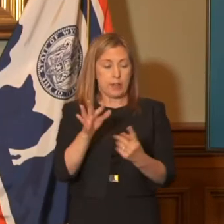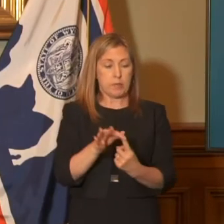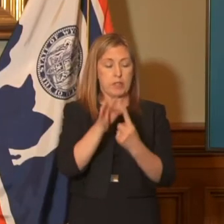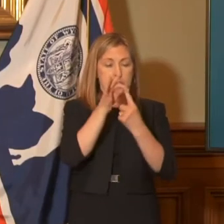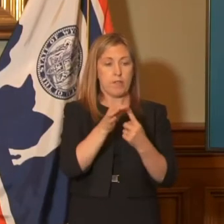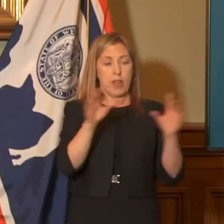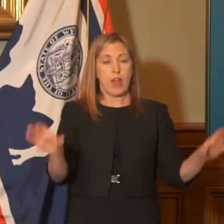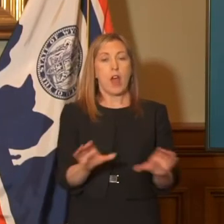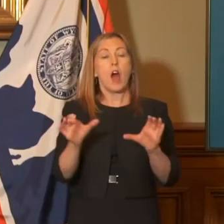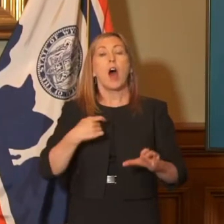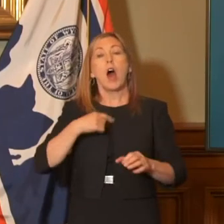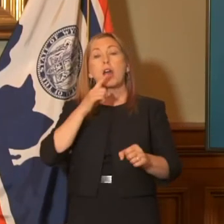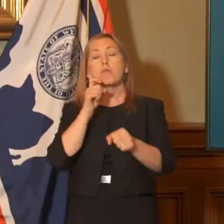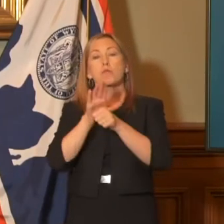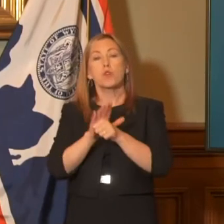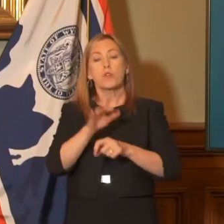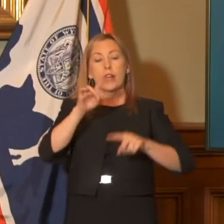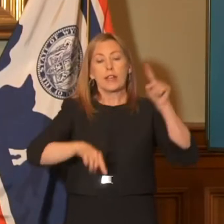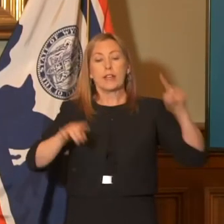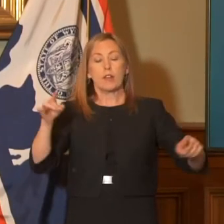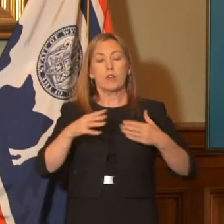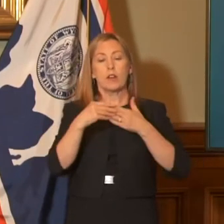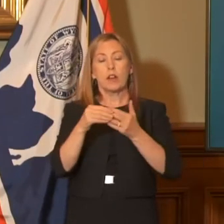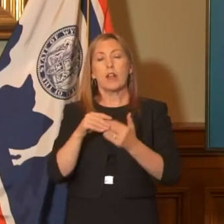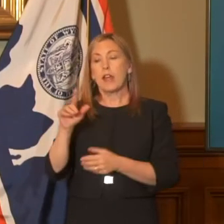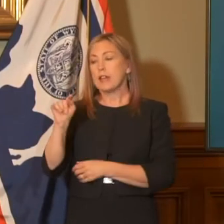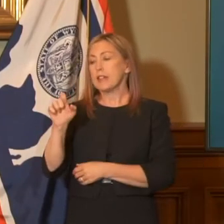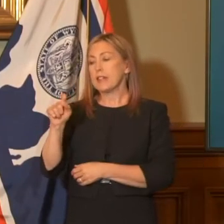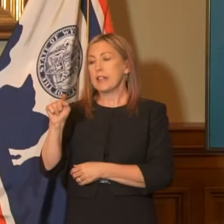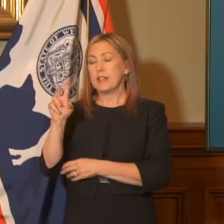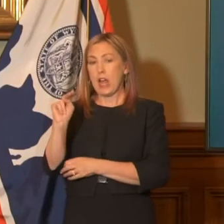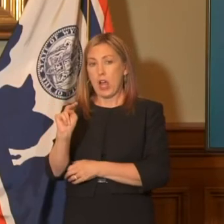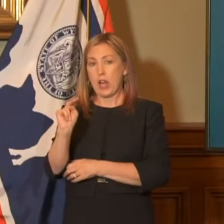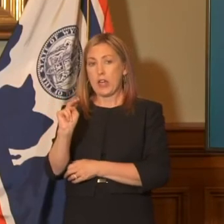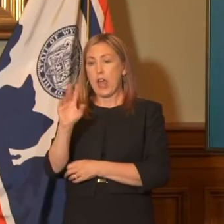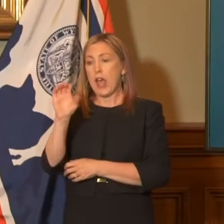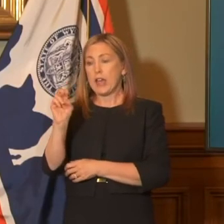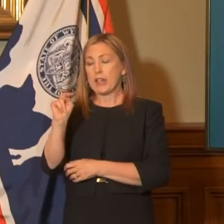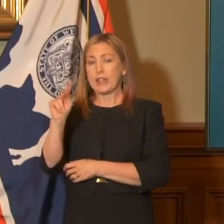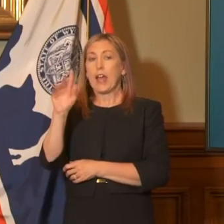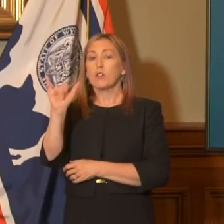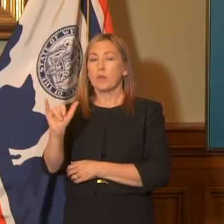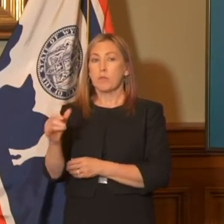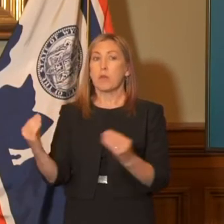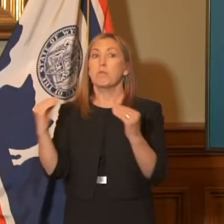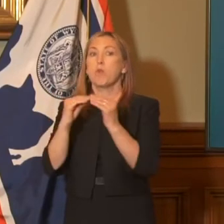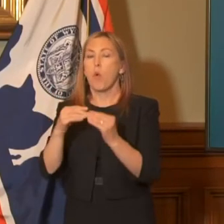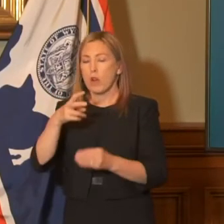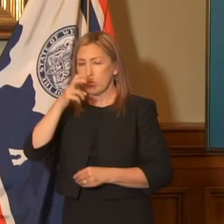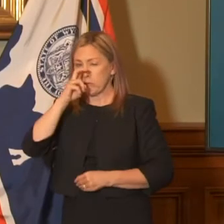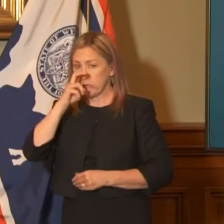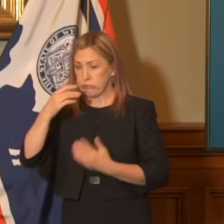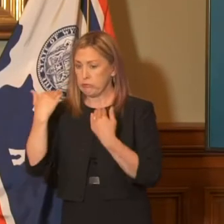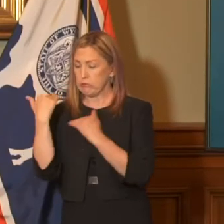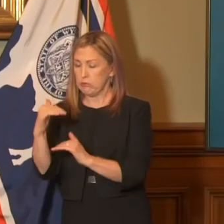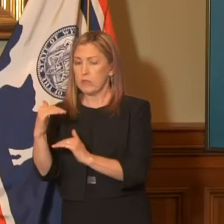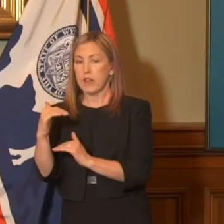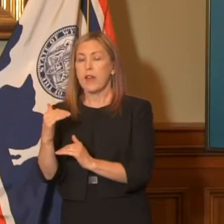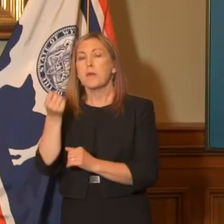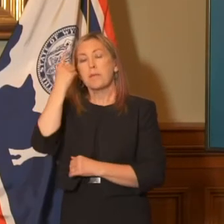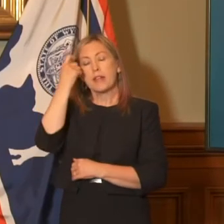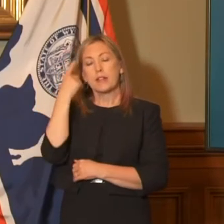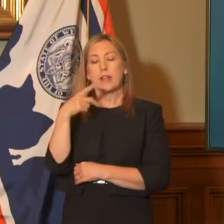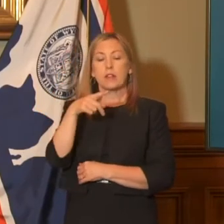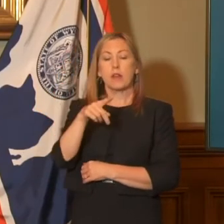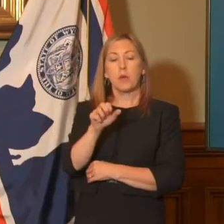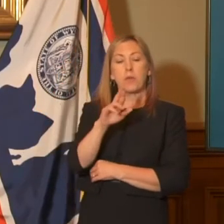approved a countywide variance requested by Teton County to be more restrictive than the statewide orders. It made sense for them. In Park